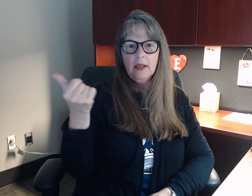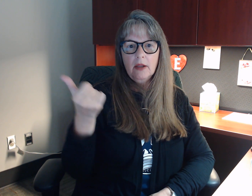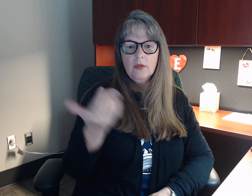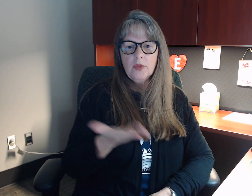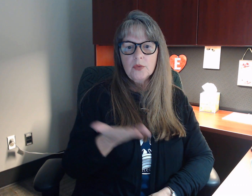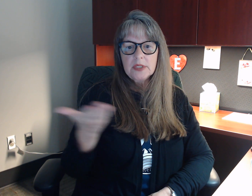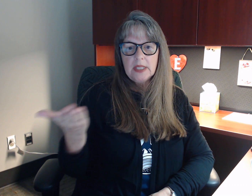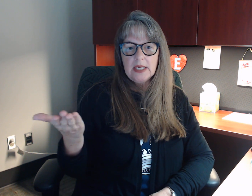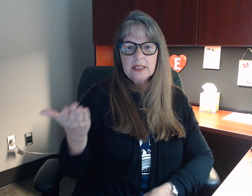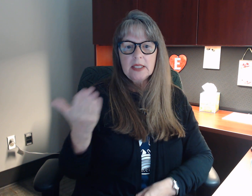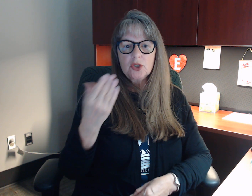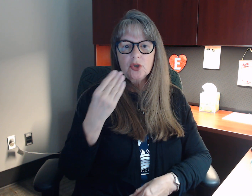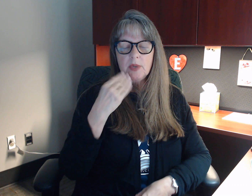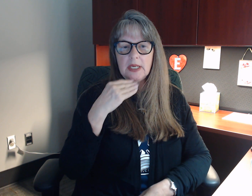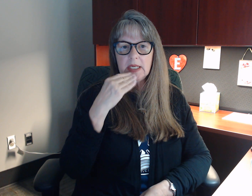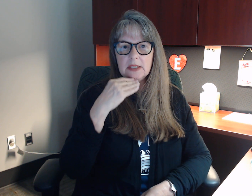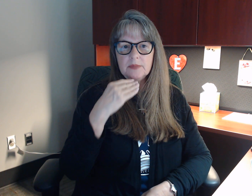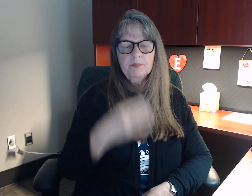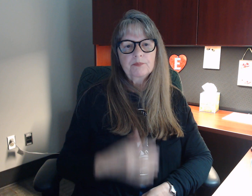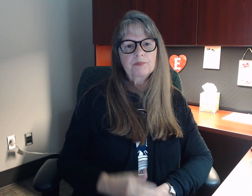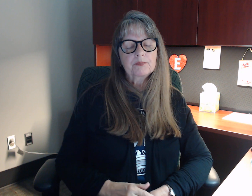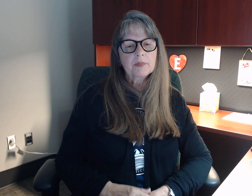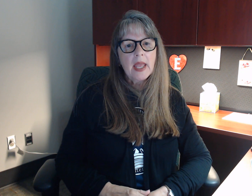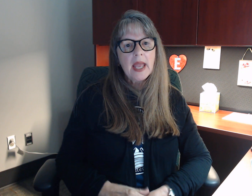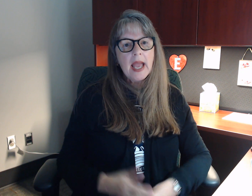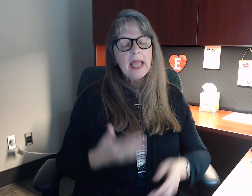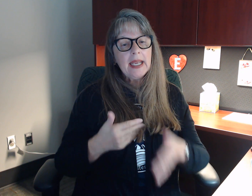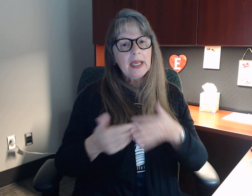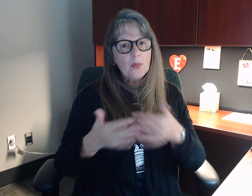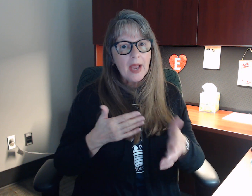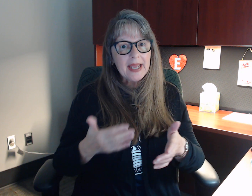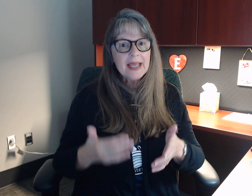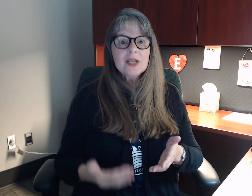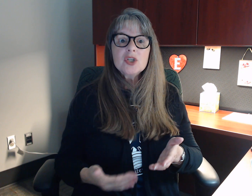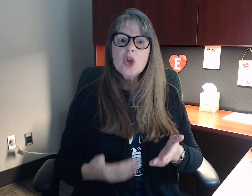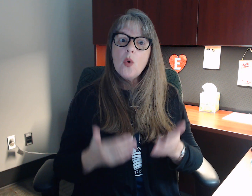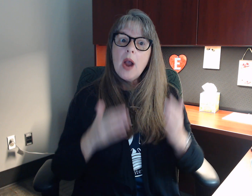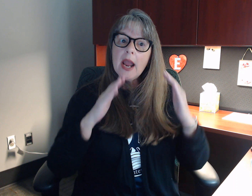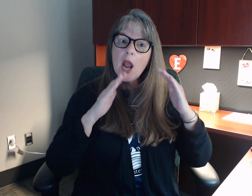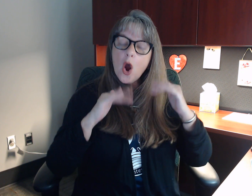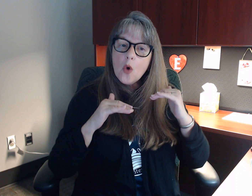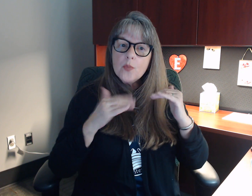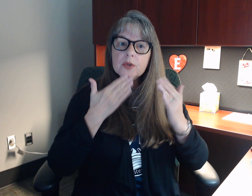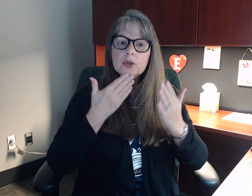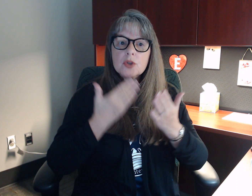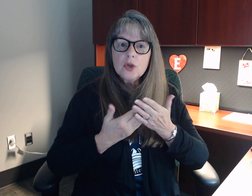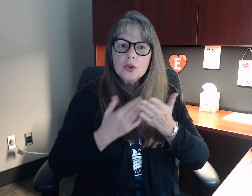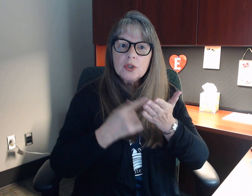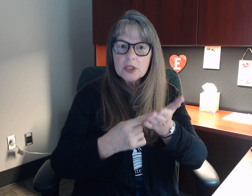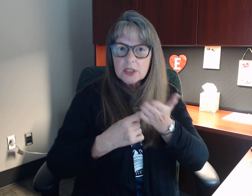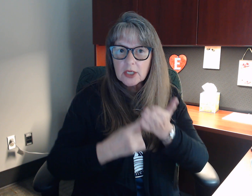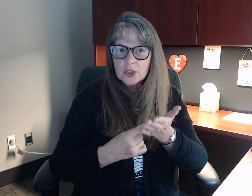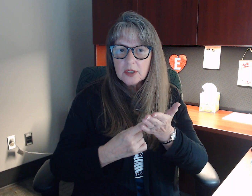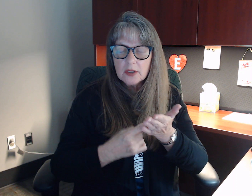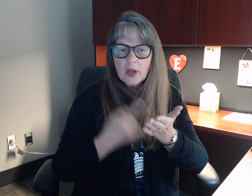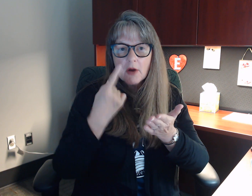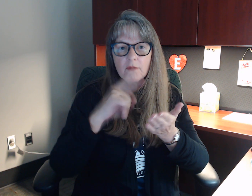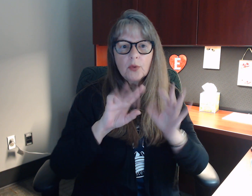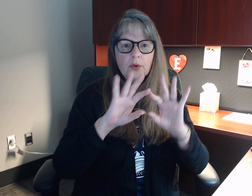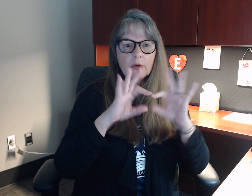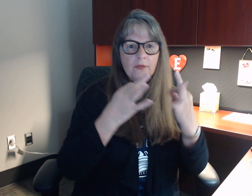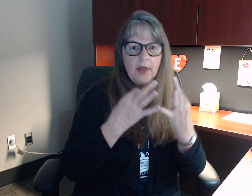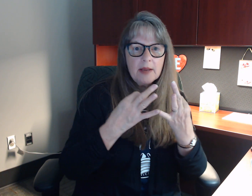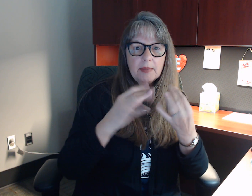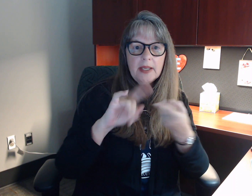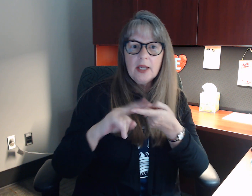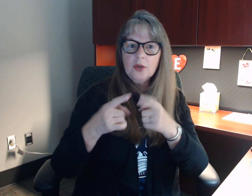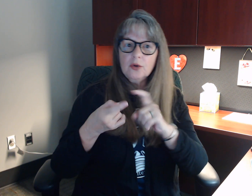those things that you eat. Anyway, so I hope this is a good discussion for your family and your